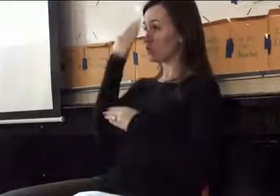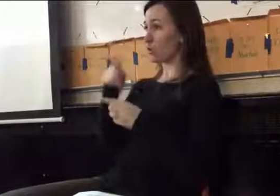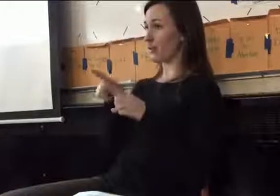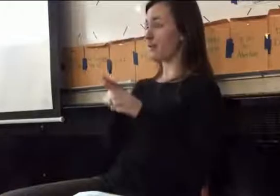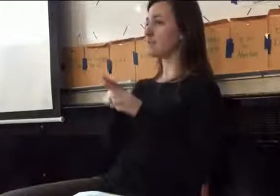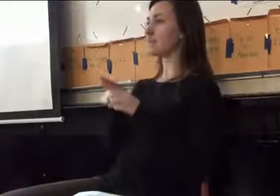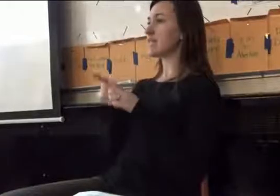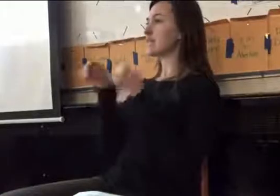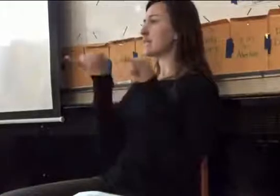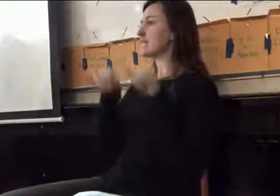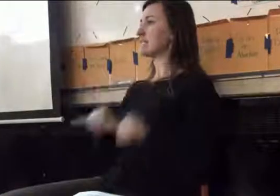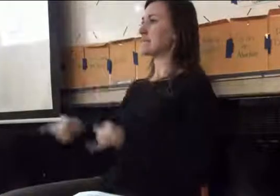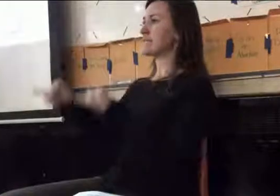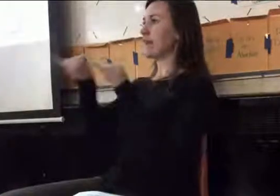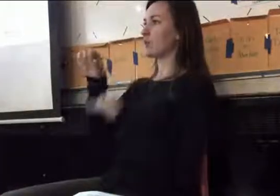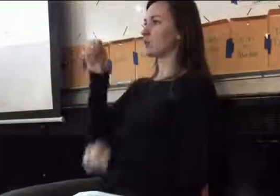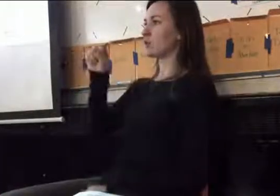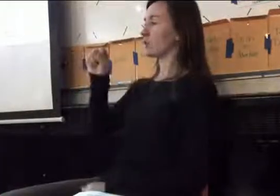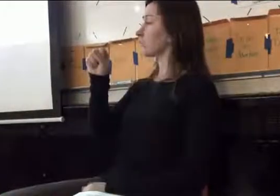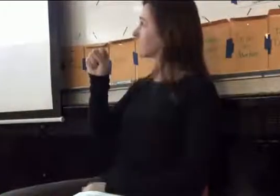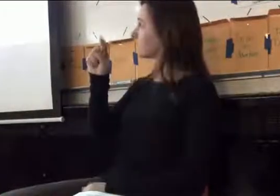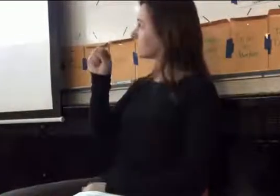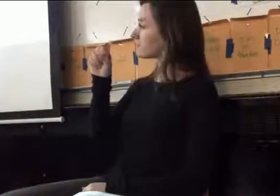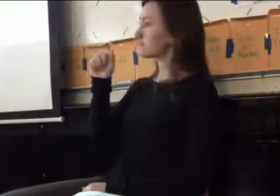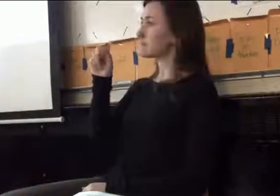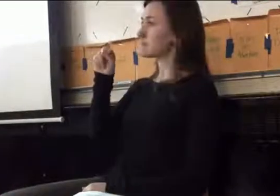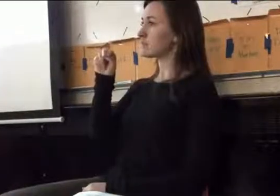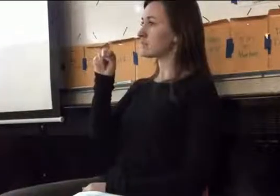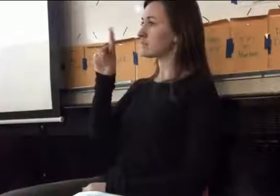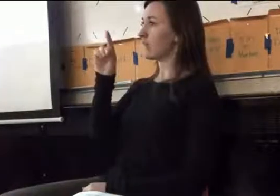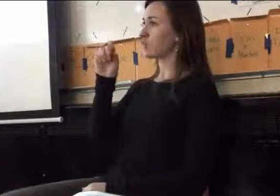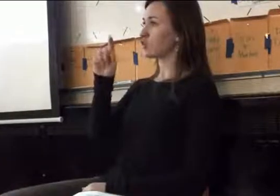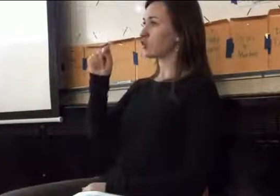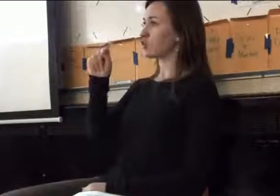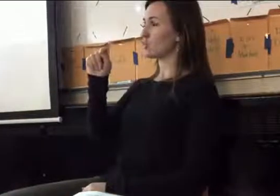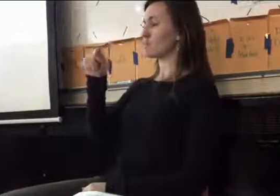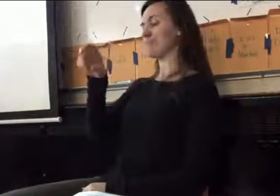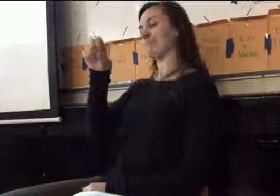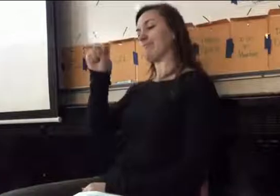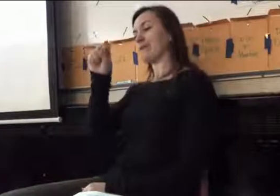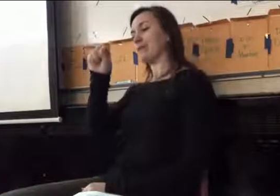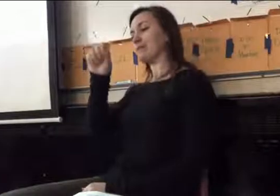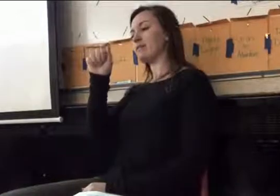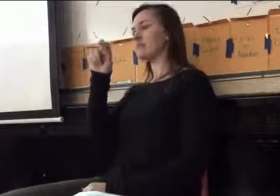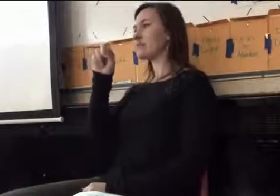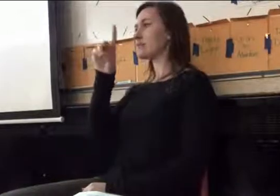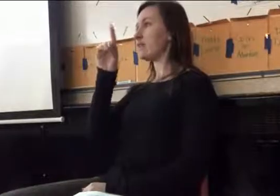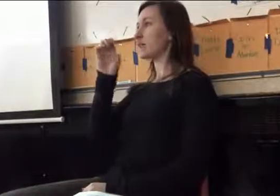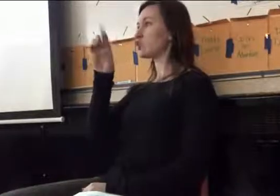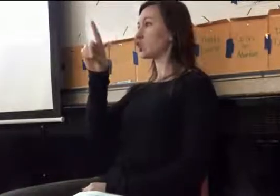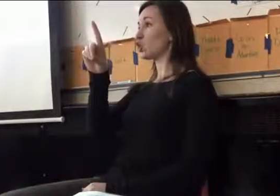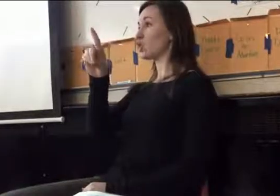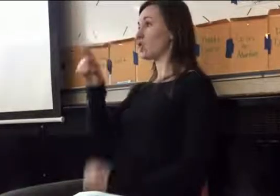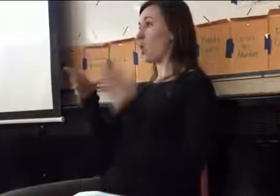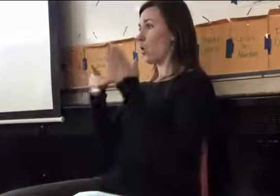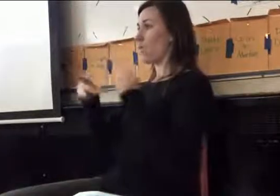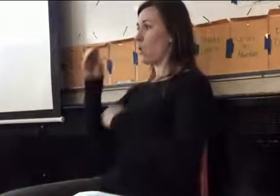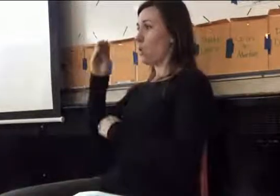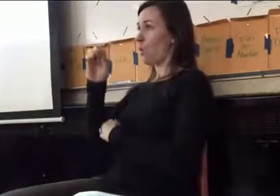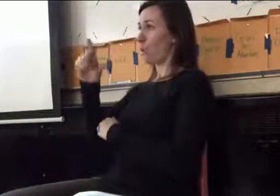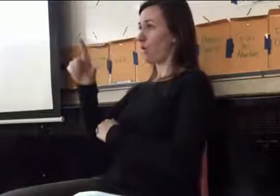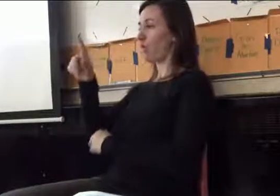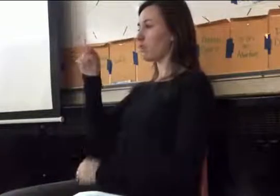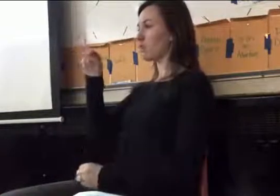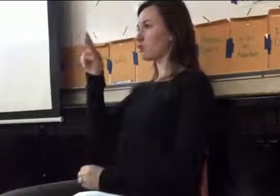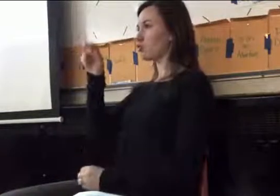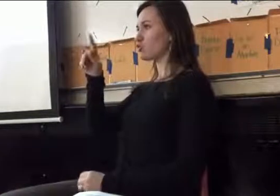Standard Oil Trust. If you will highlight that term, there are two names of the trust that you must know. One is